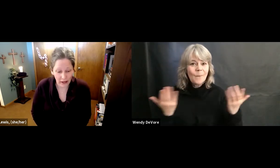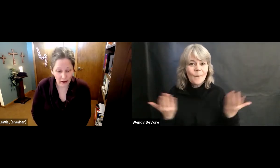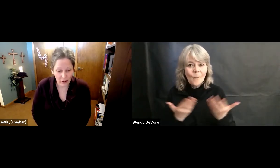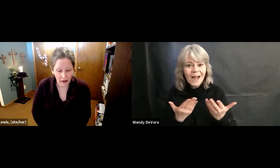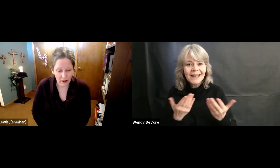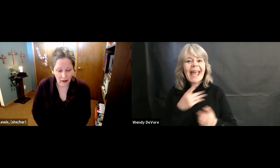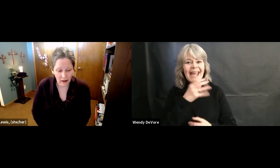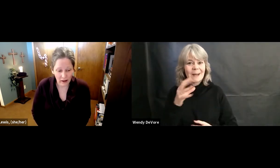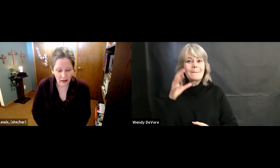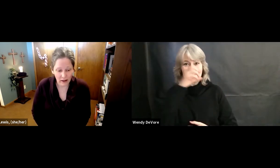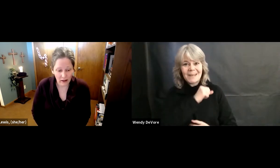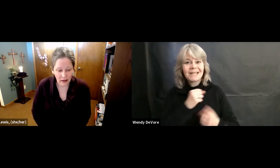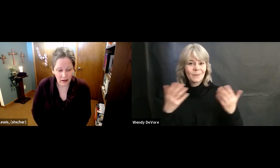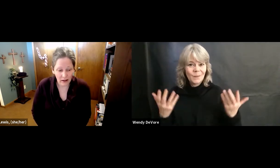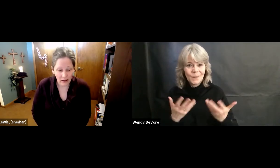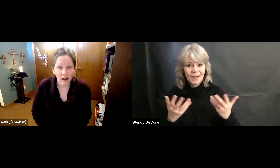joy.